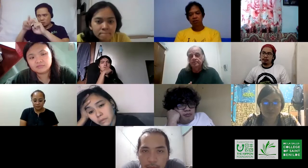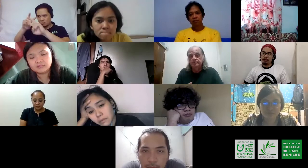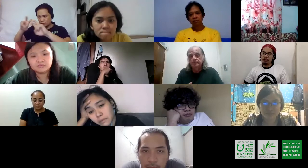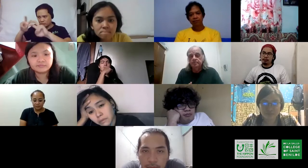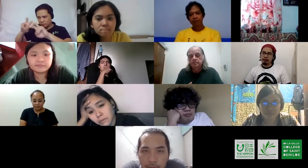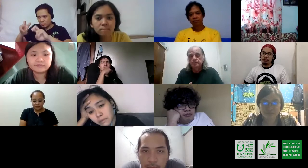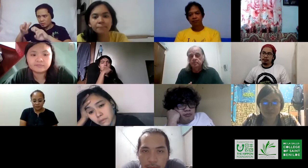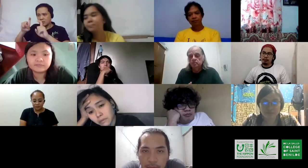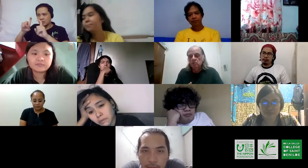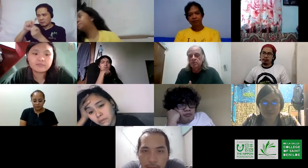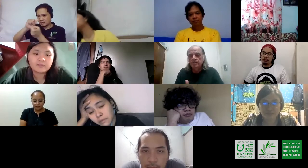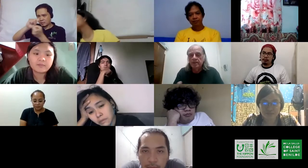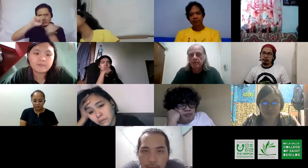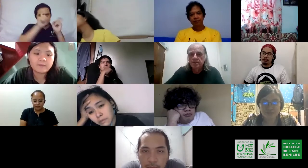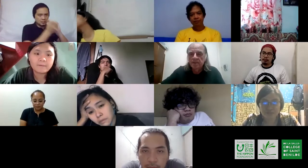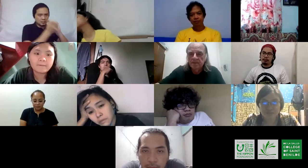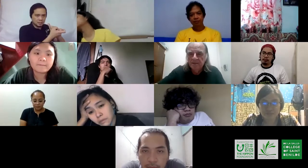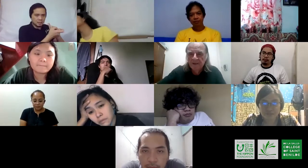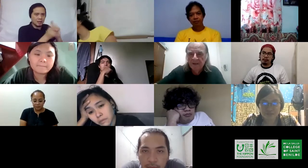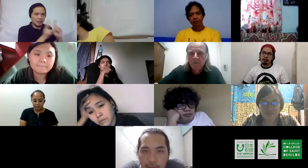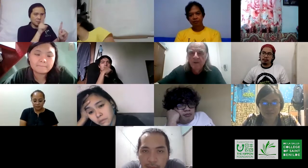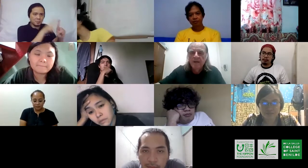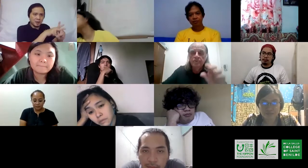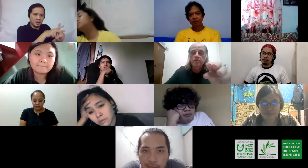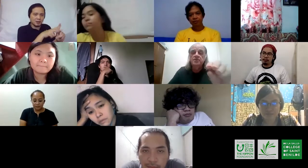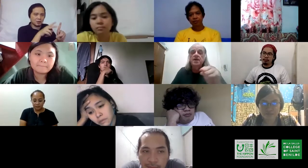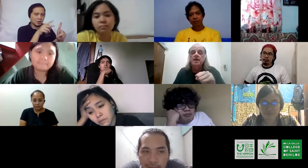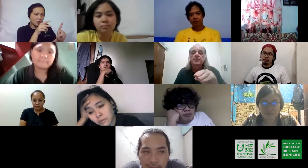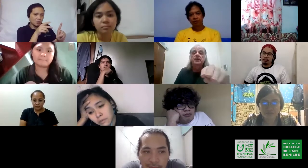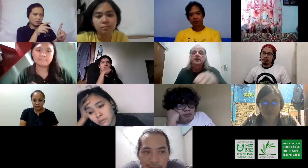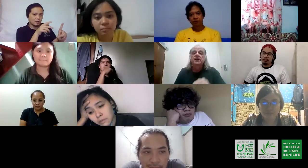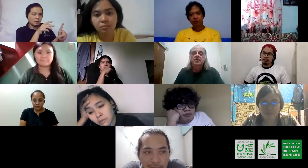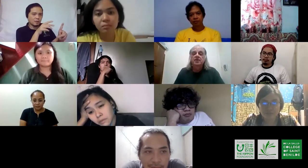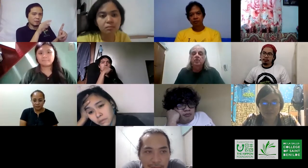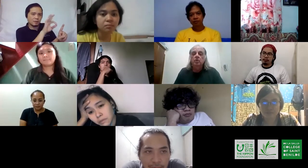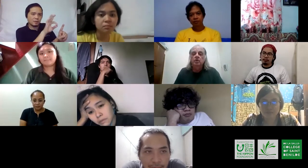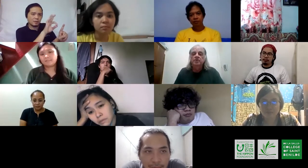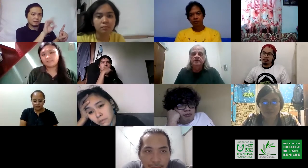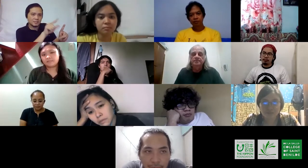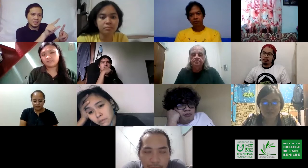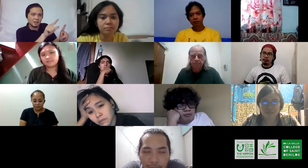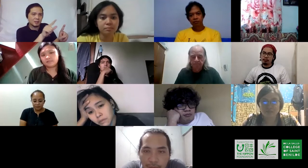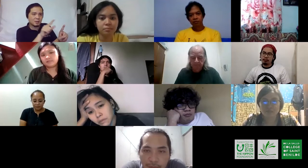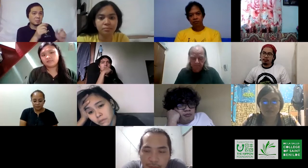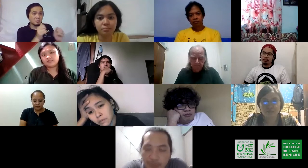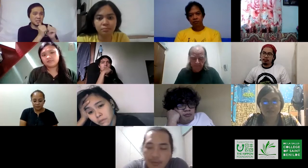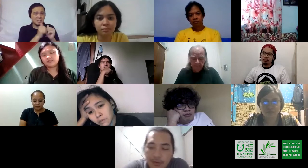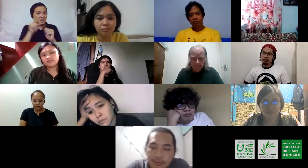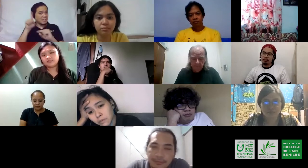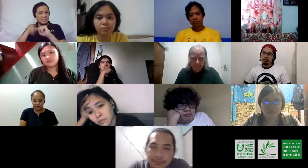Philippines. Does that make any sense? You can't just copy the words.